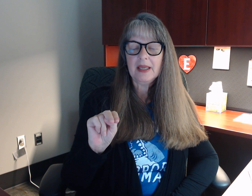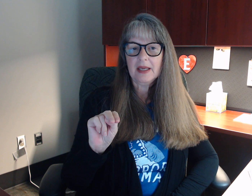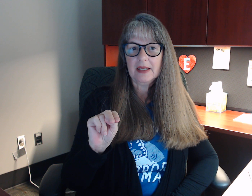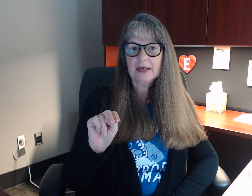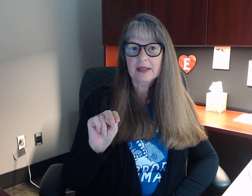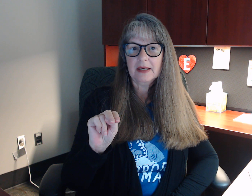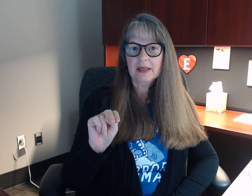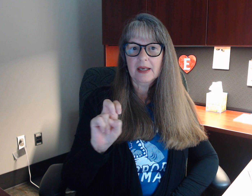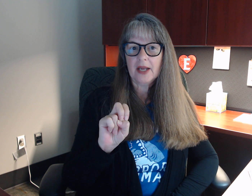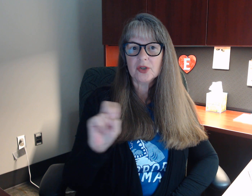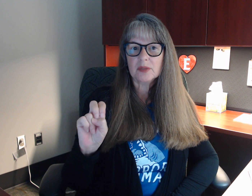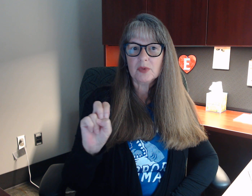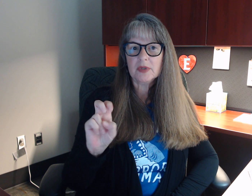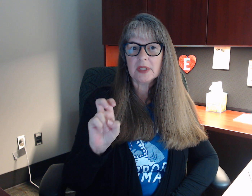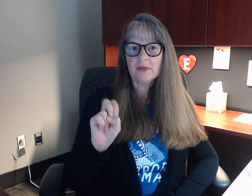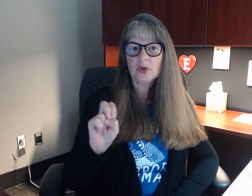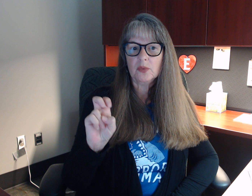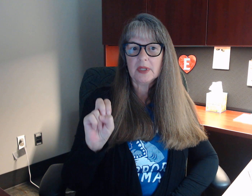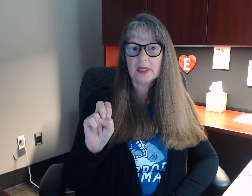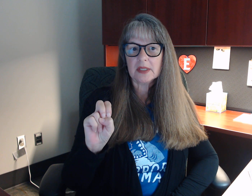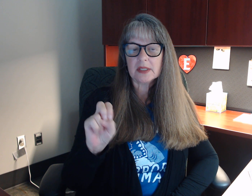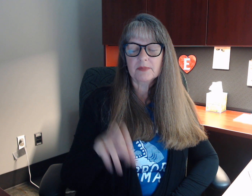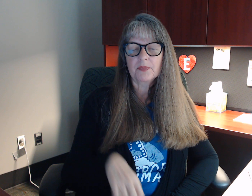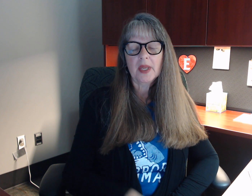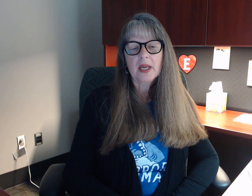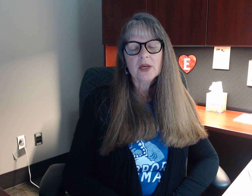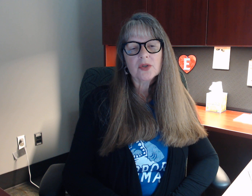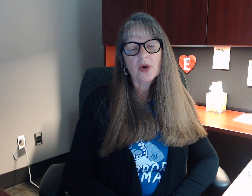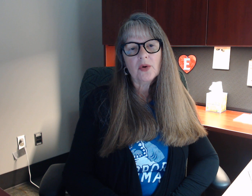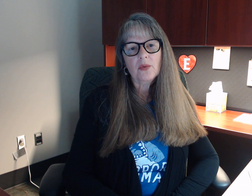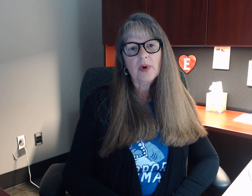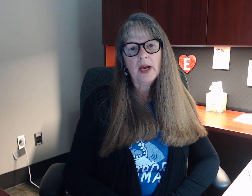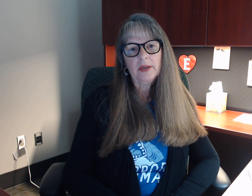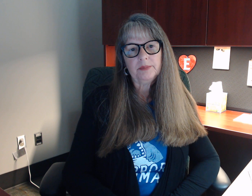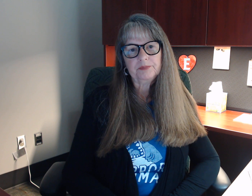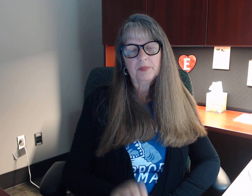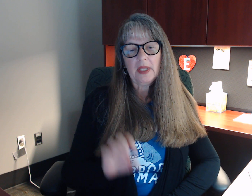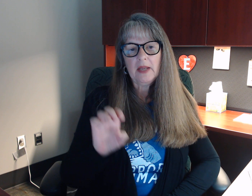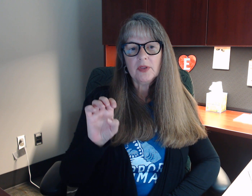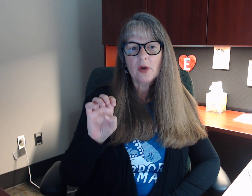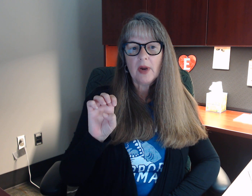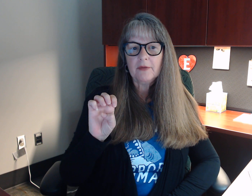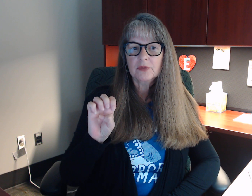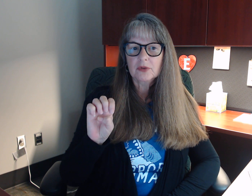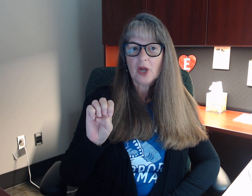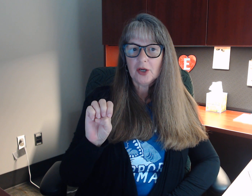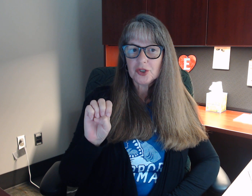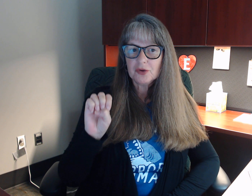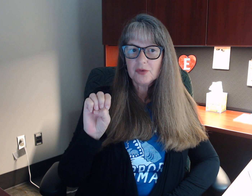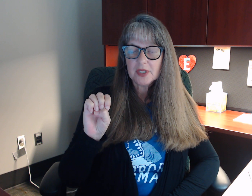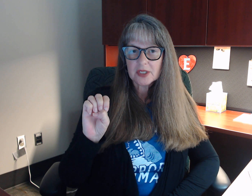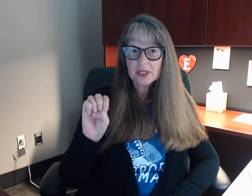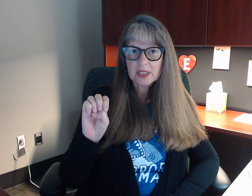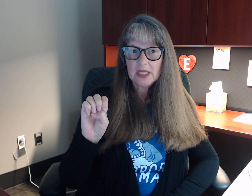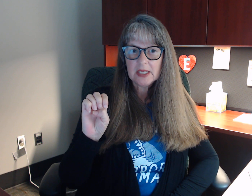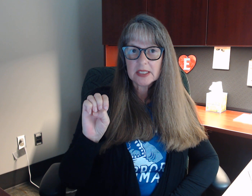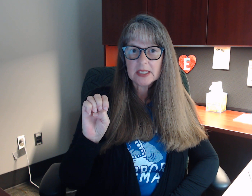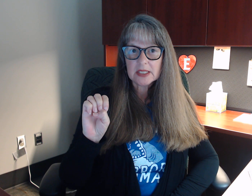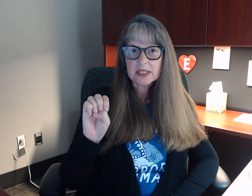Eileen. I just moved it instead of doing this. So even though I've taught you this is E, this is,